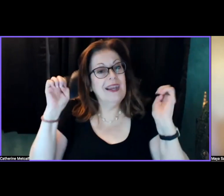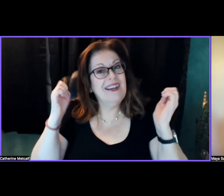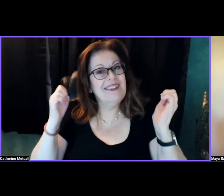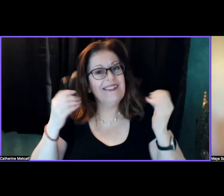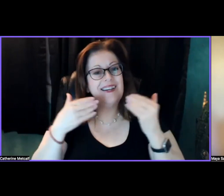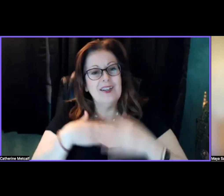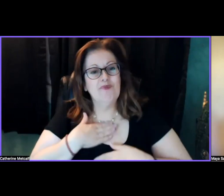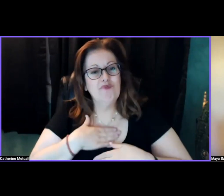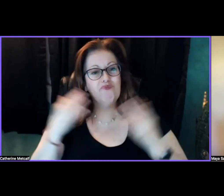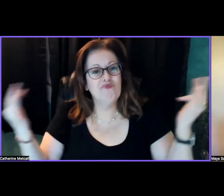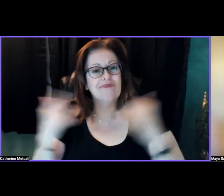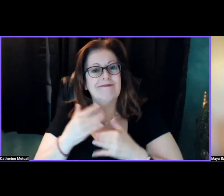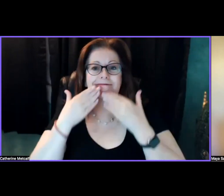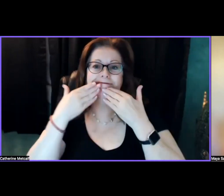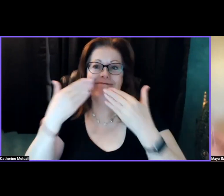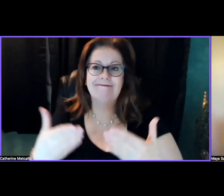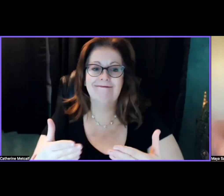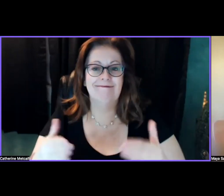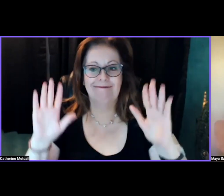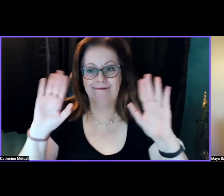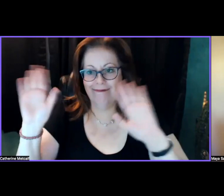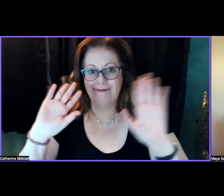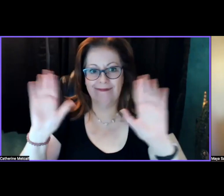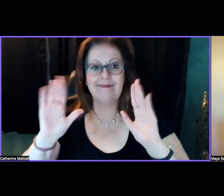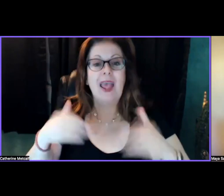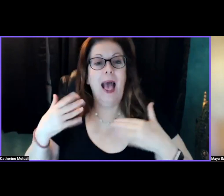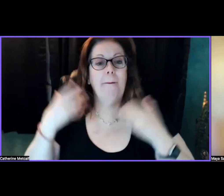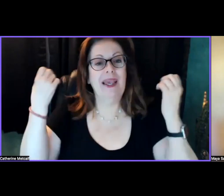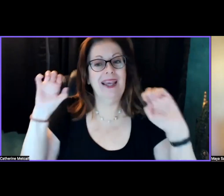you. Thank you, everybody. Happy